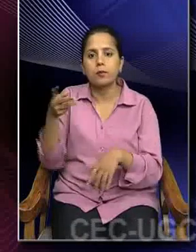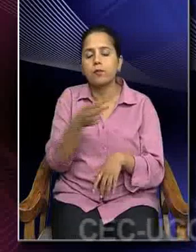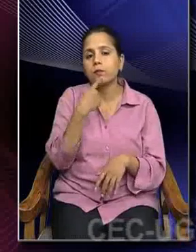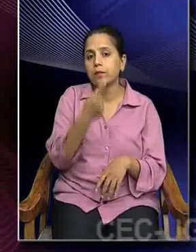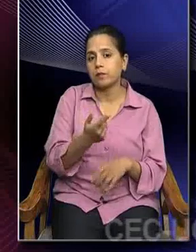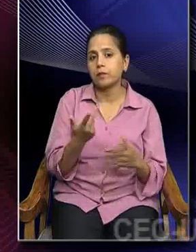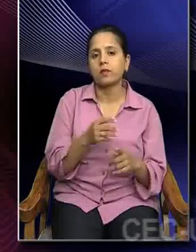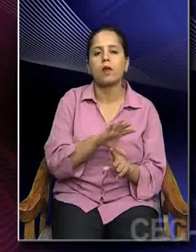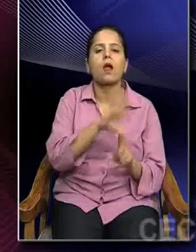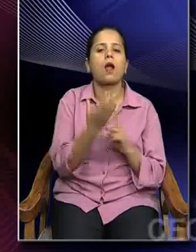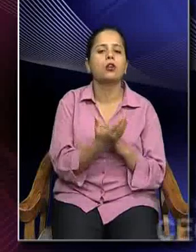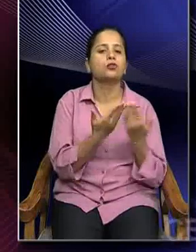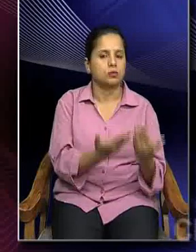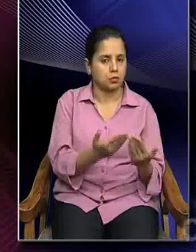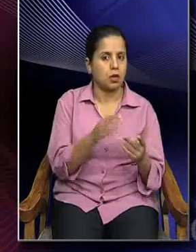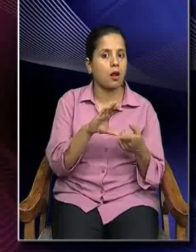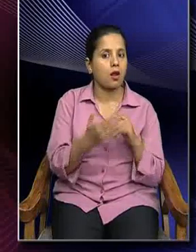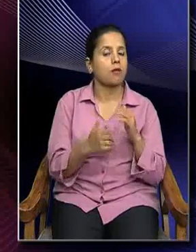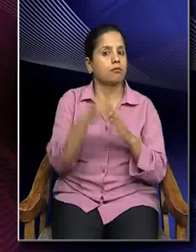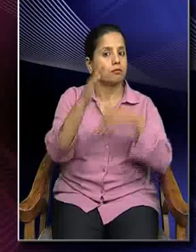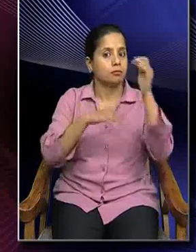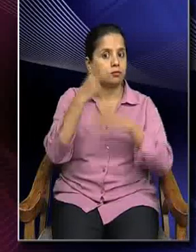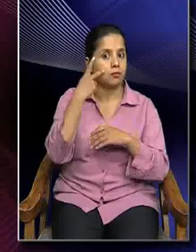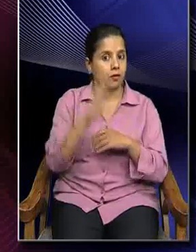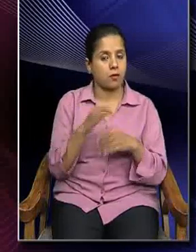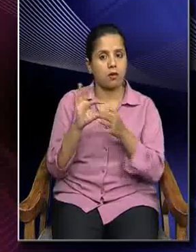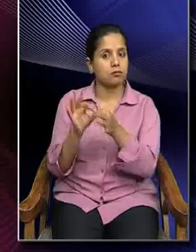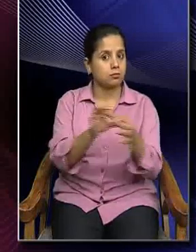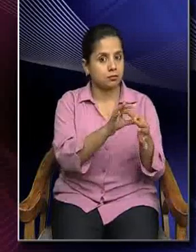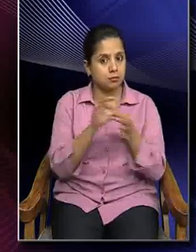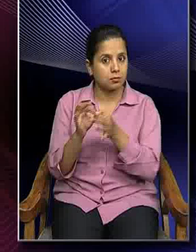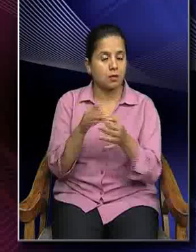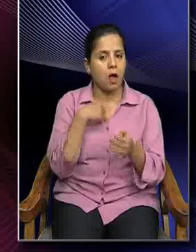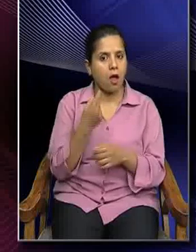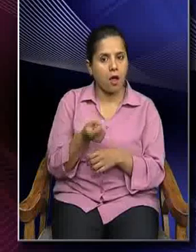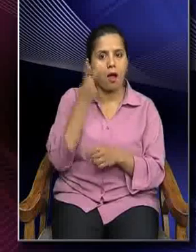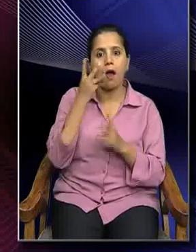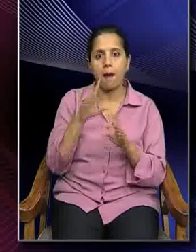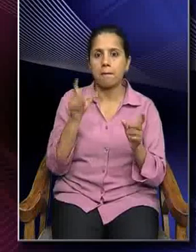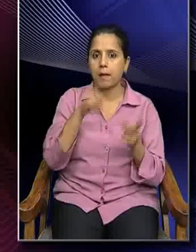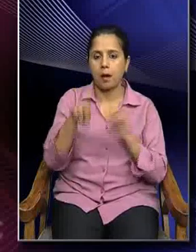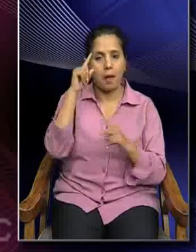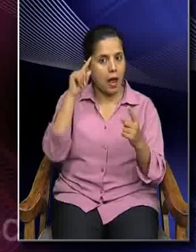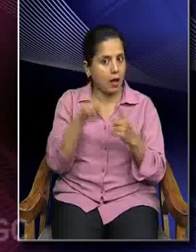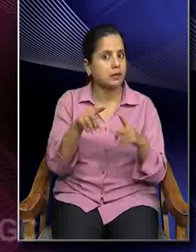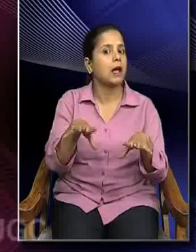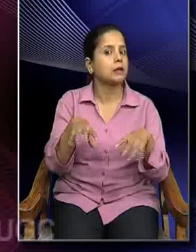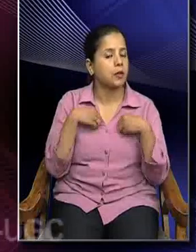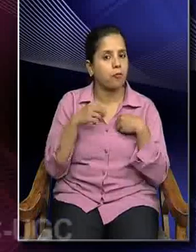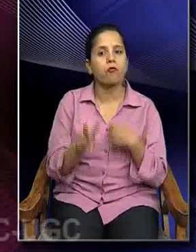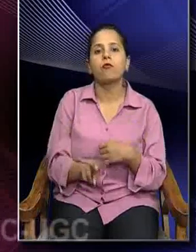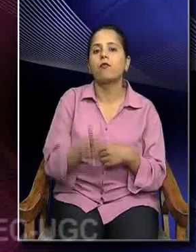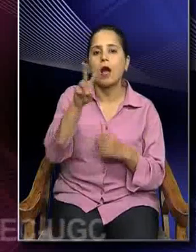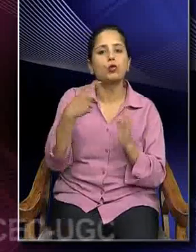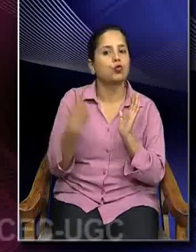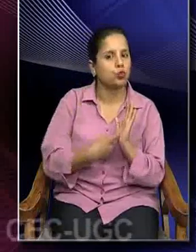the culture, the development of collectively recognized, accepted values,